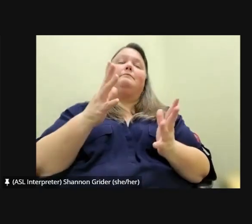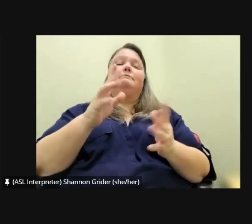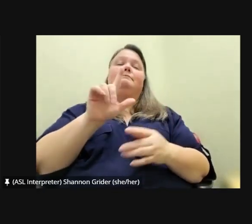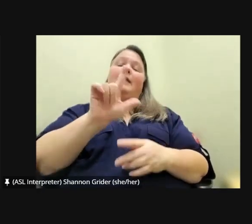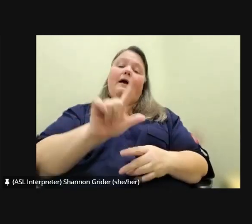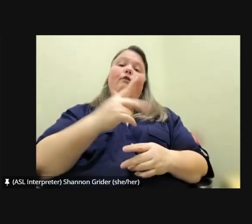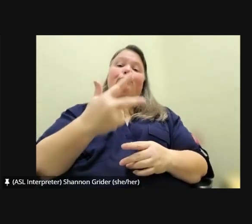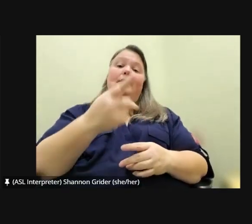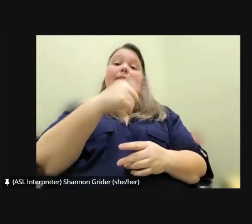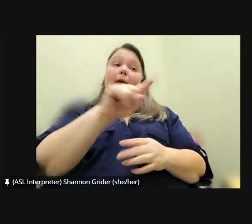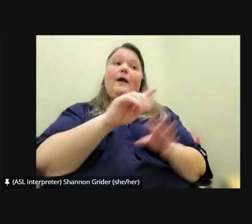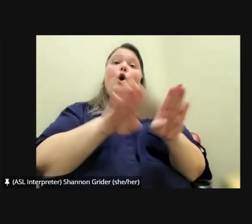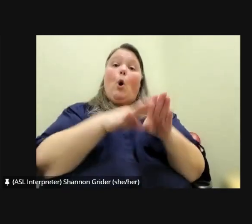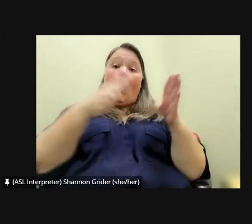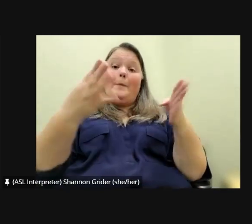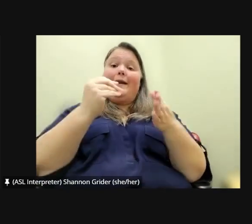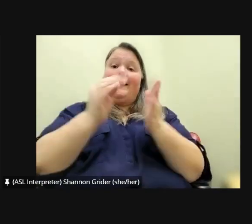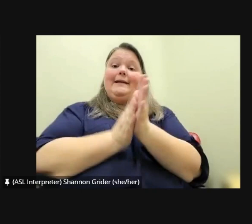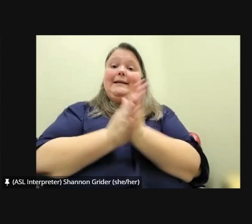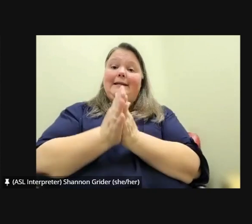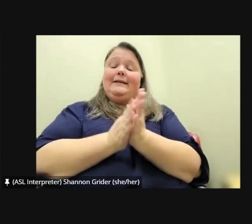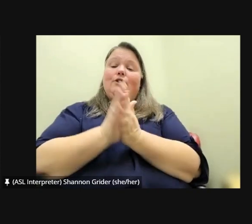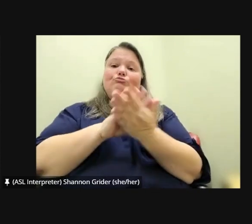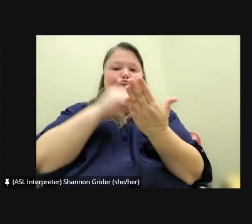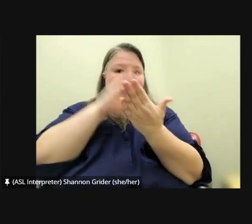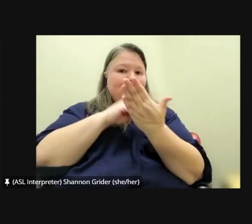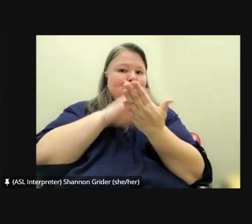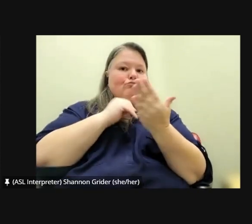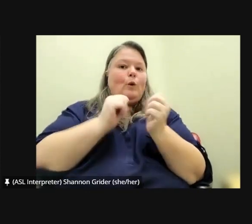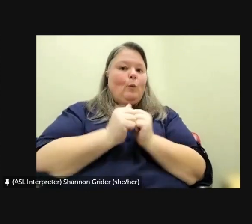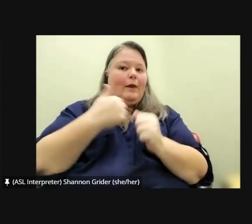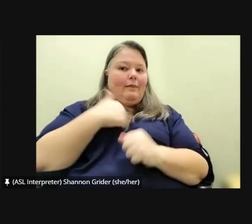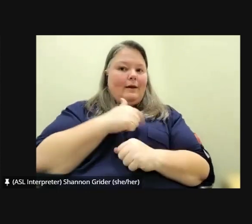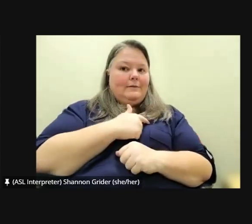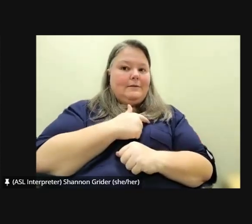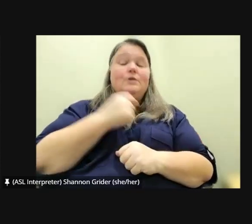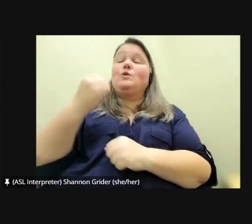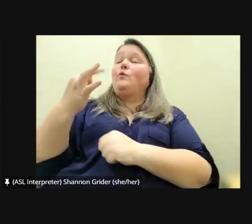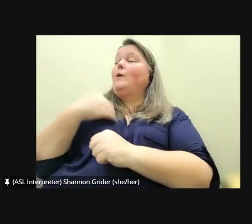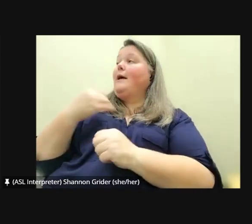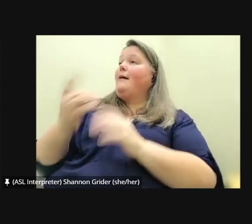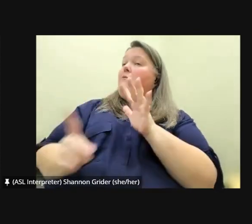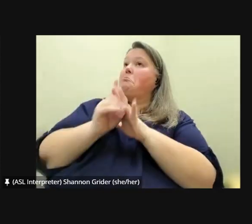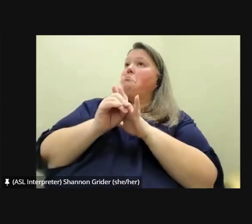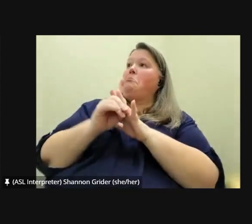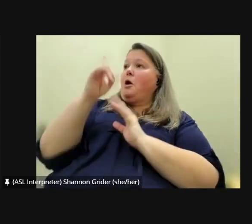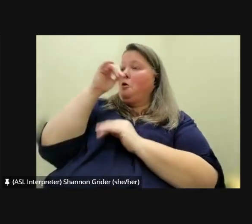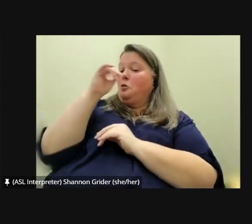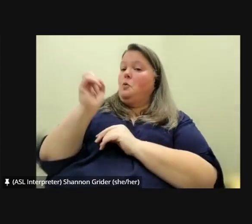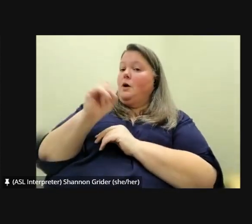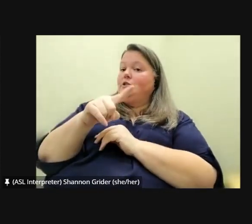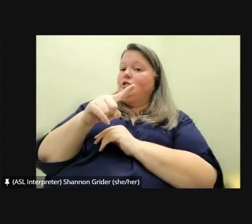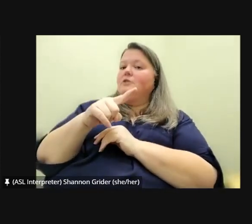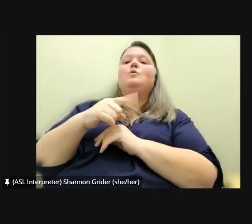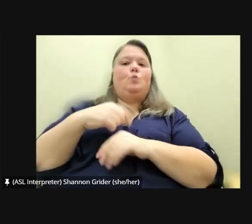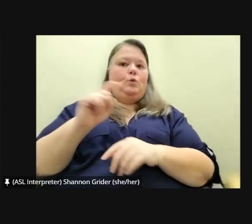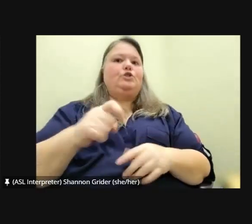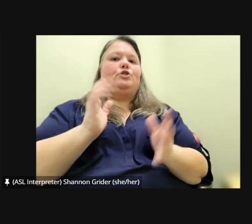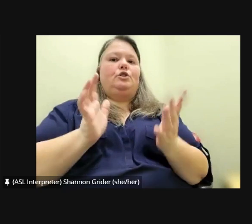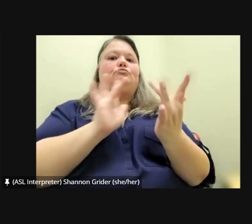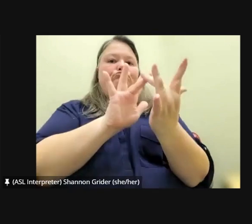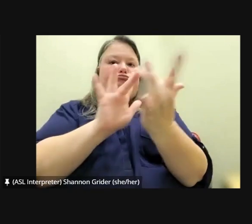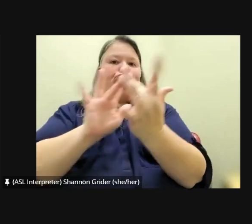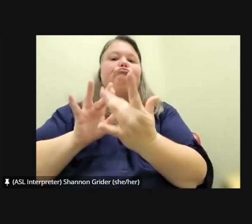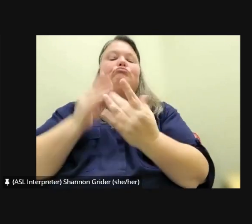learn alongside us. So as we have learning agenda questions that emerge here, we should very much communicate that to